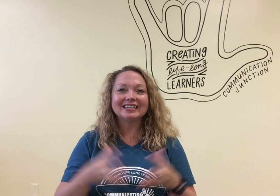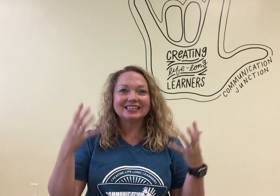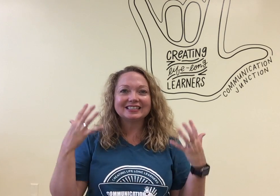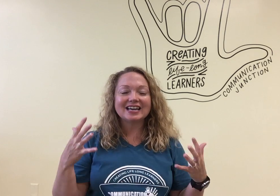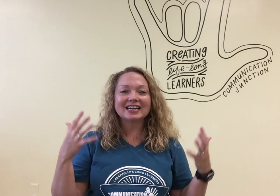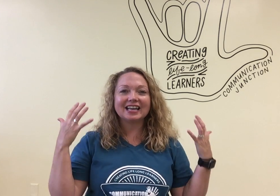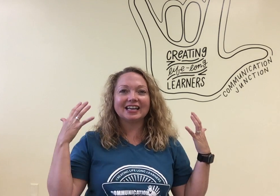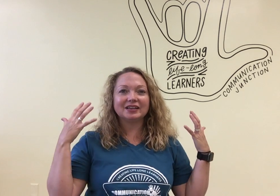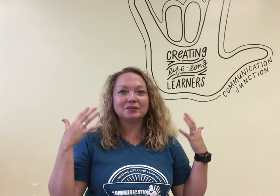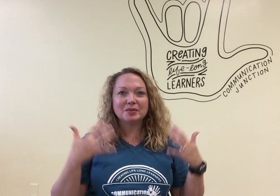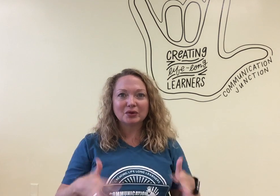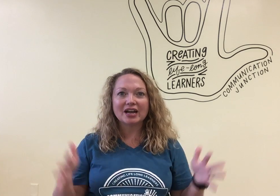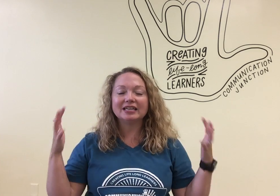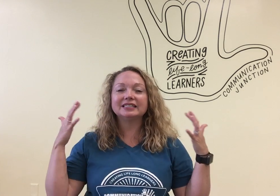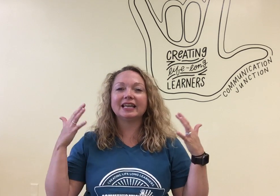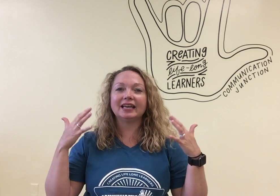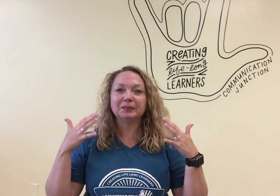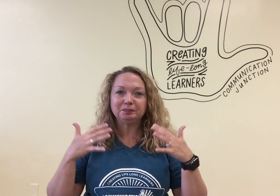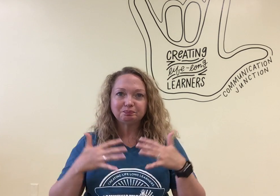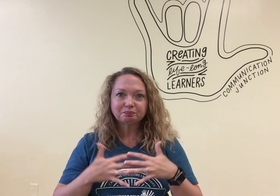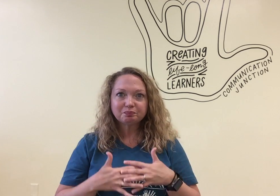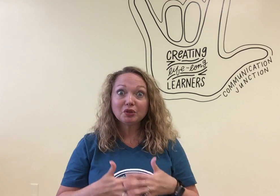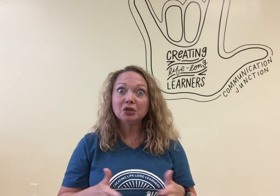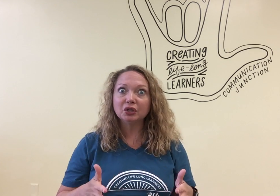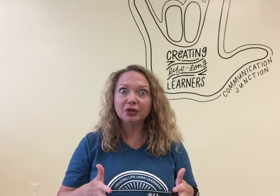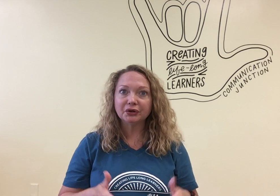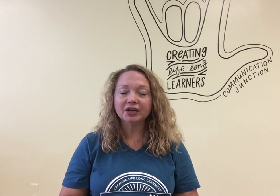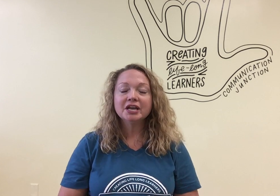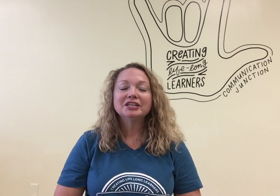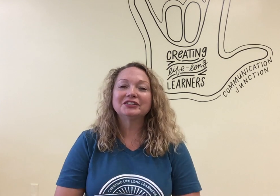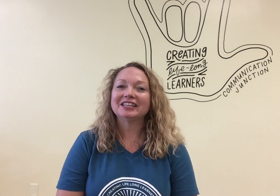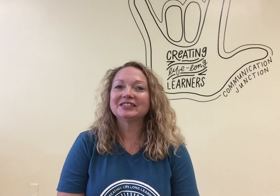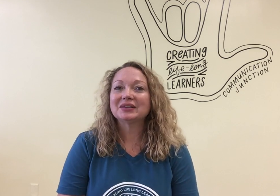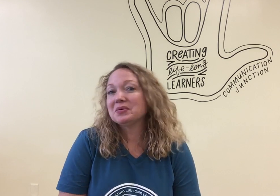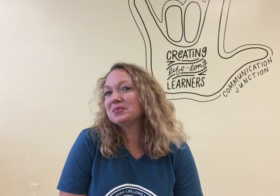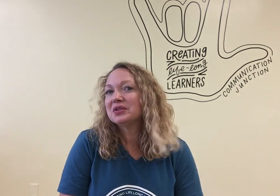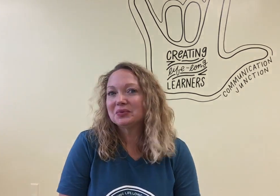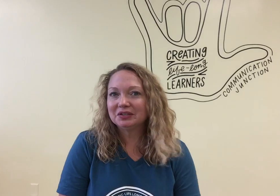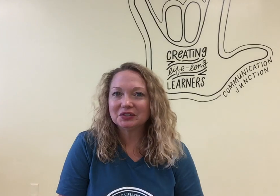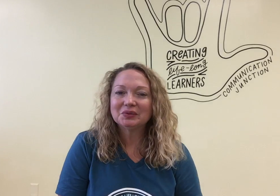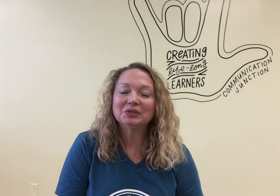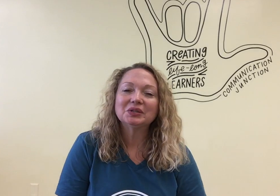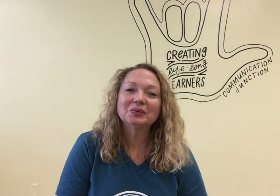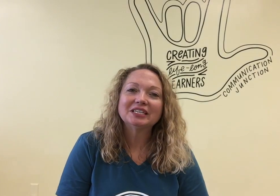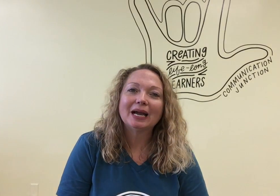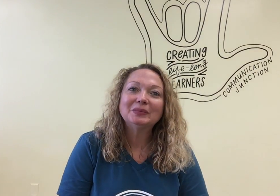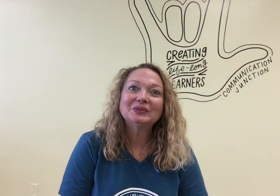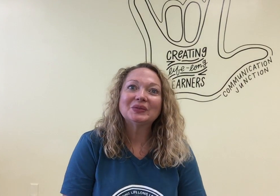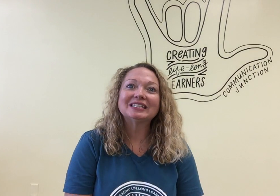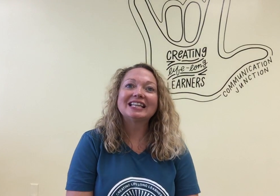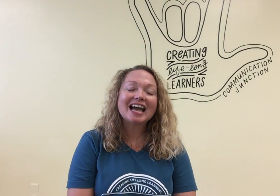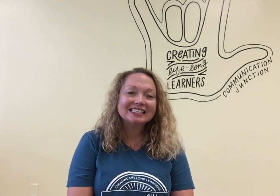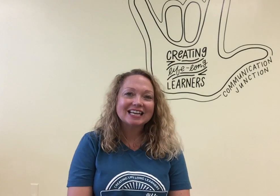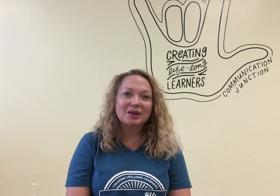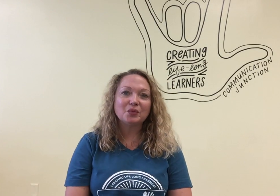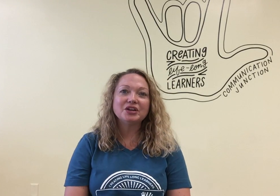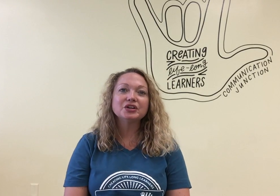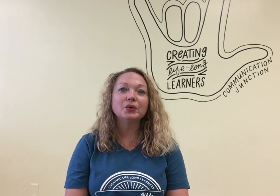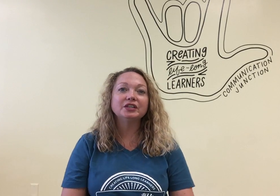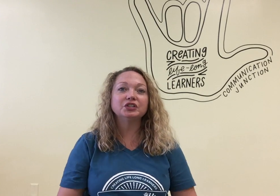get it stuck and memorize and learn. So that's one of the reasons we do it 3 times. So this last time, we are going to do